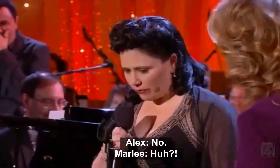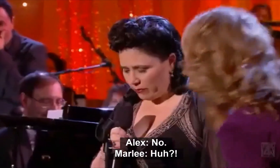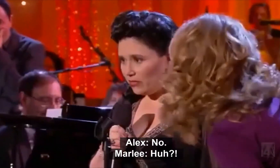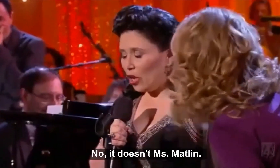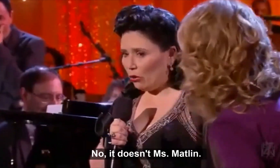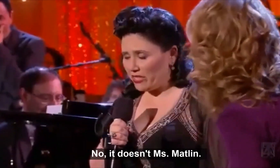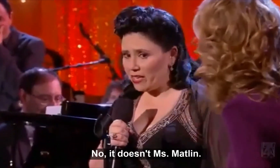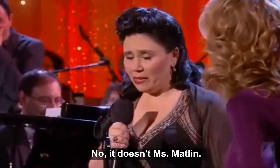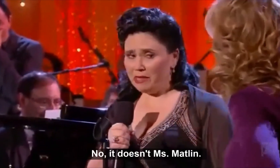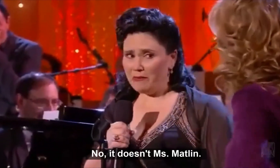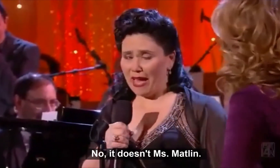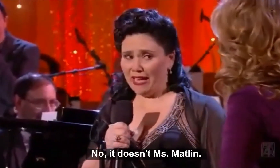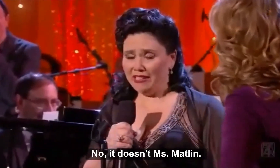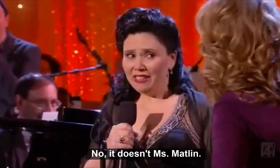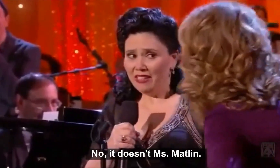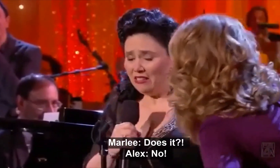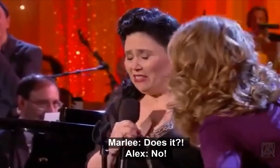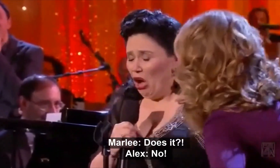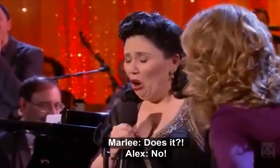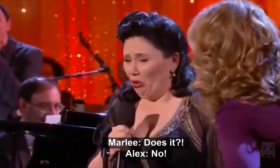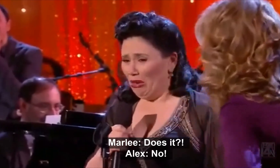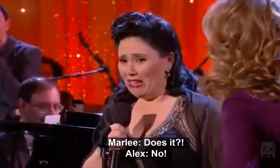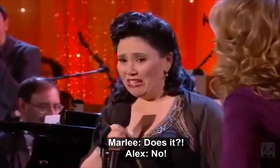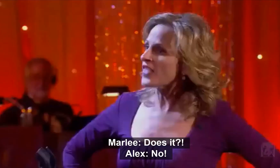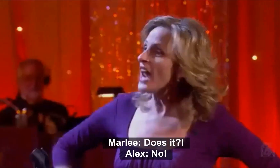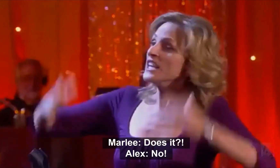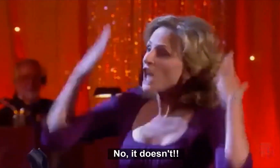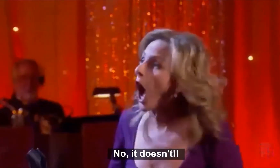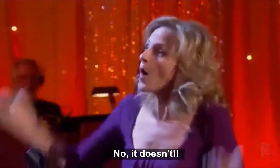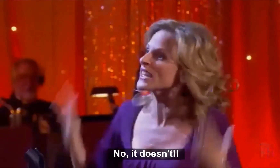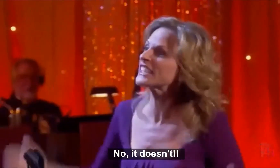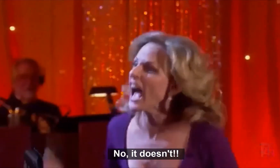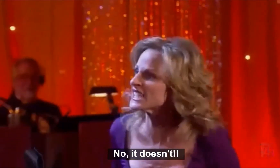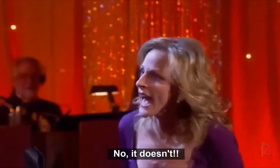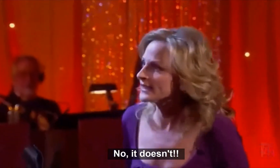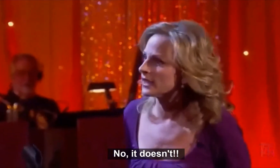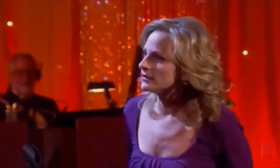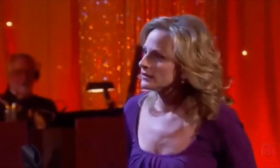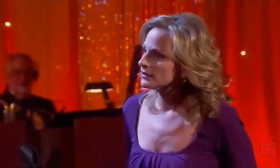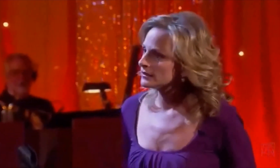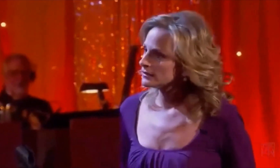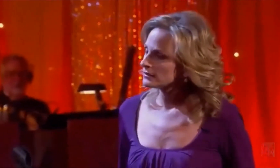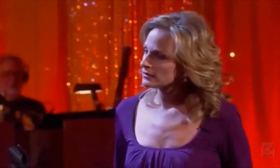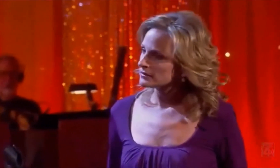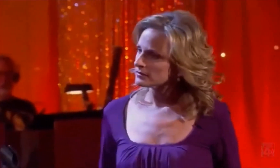No. Huh? No, it doesn't, Miss Matlin. Does it? No. No, it doesn't. No.